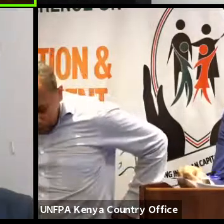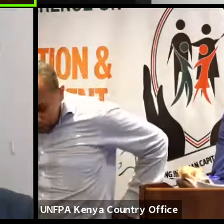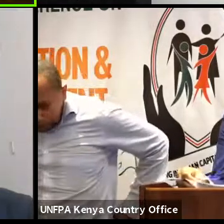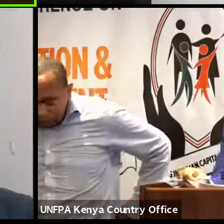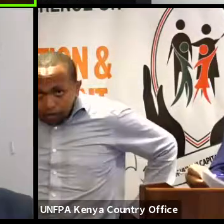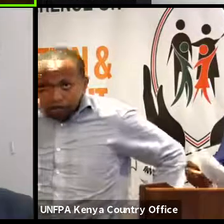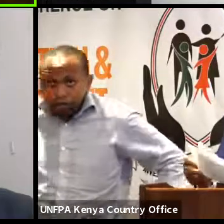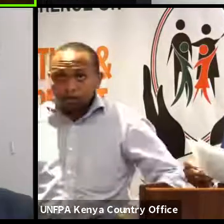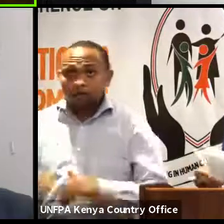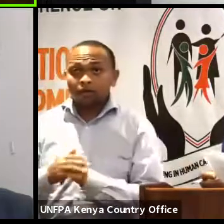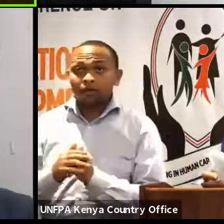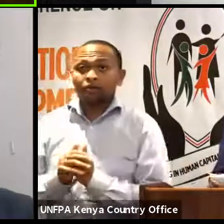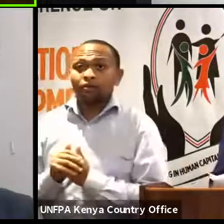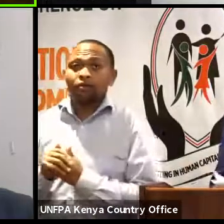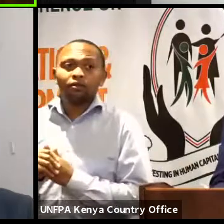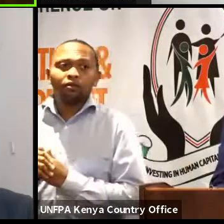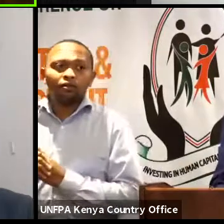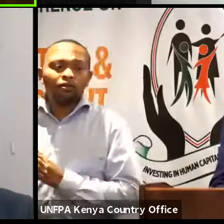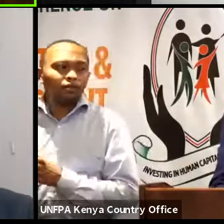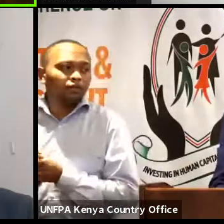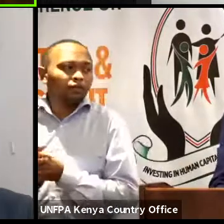Ken, are we okay?